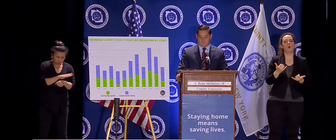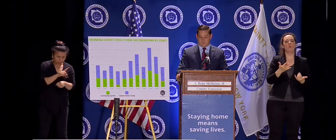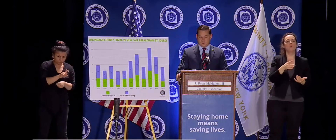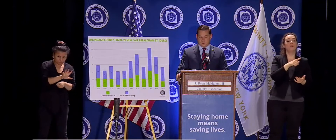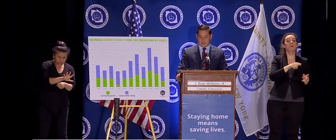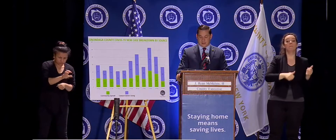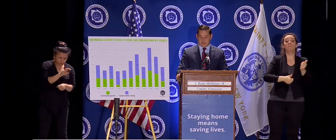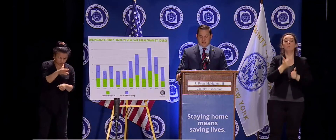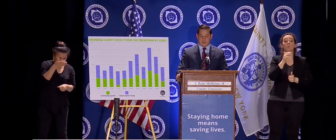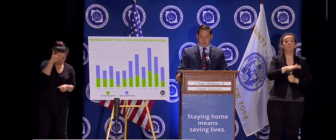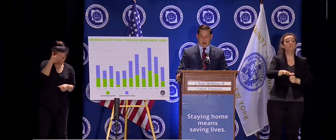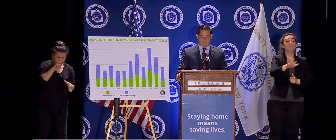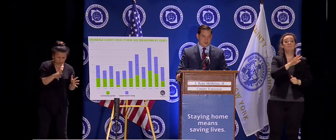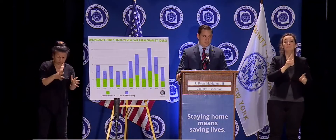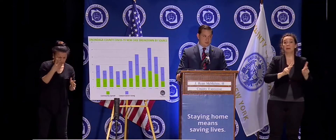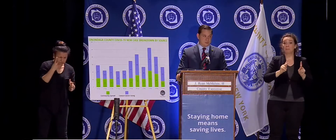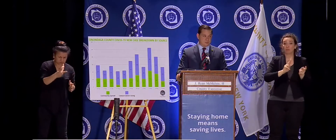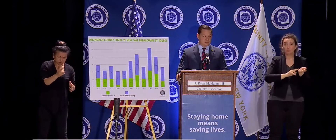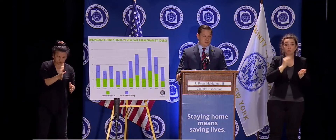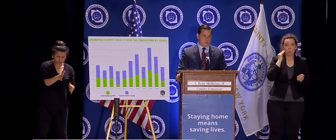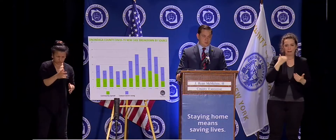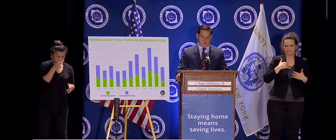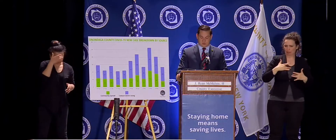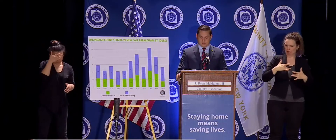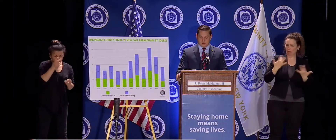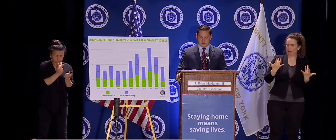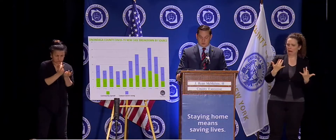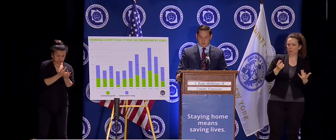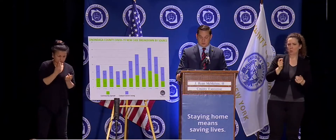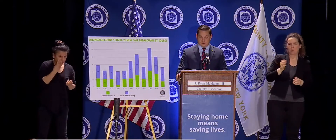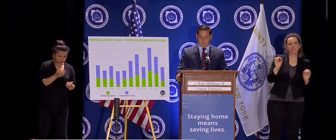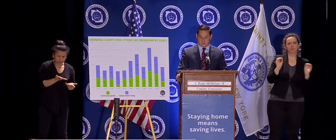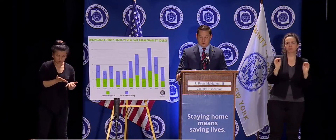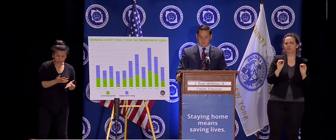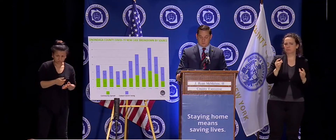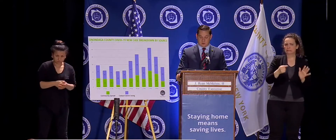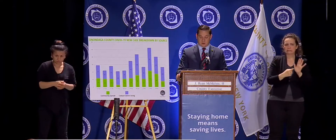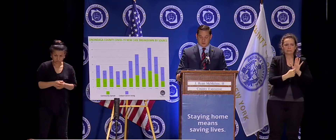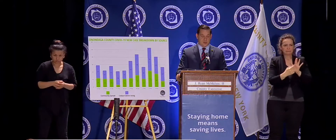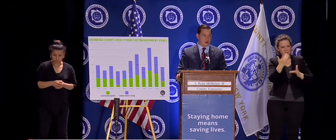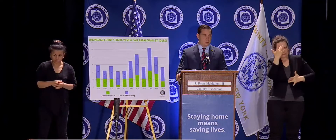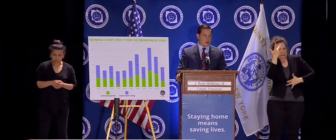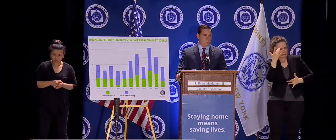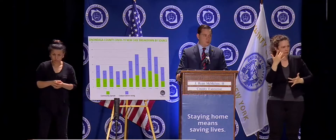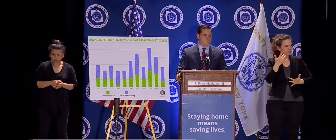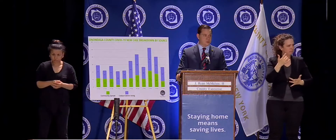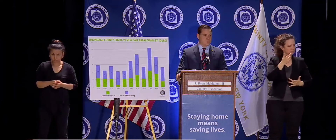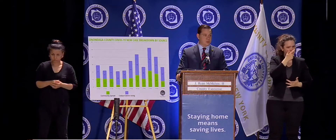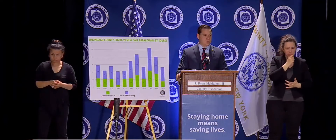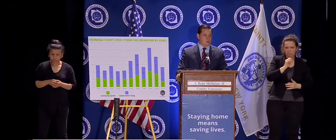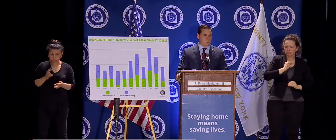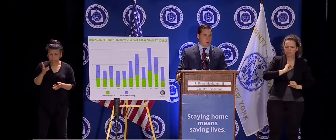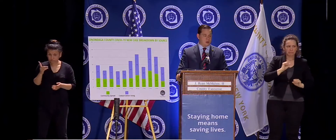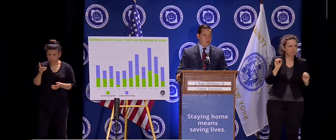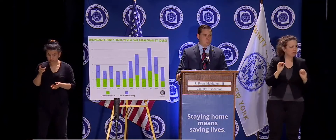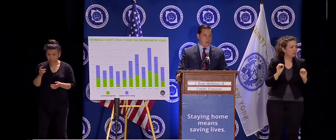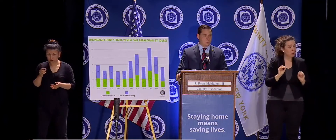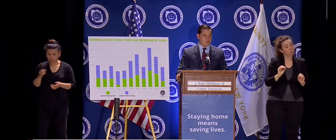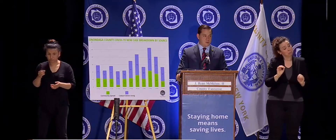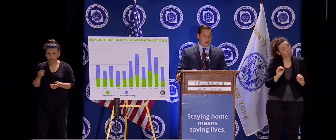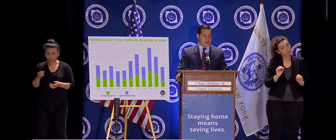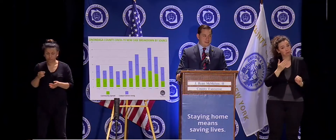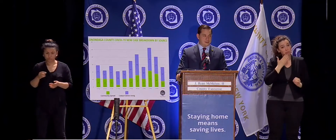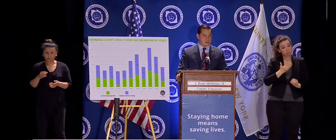the age demographics, these are very scary numbers for our